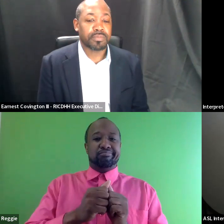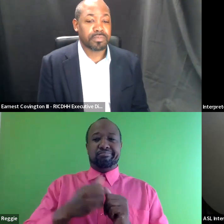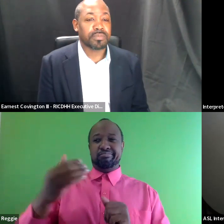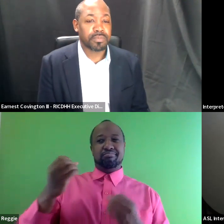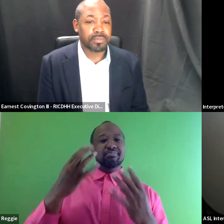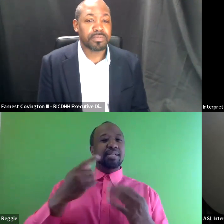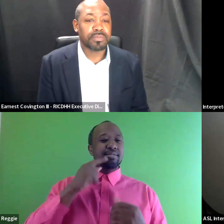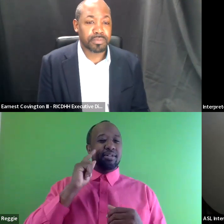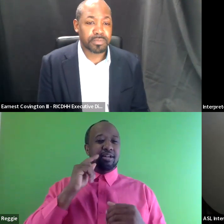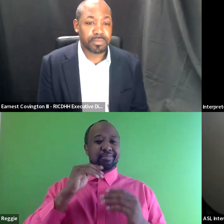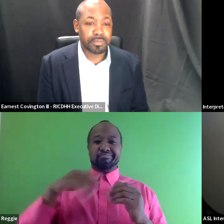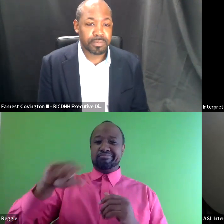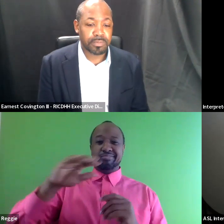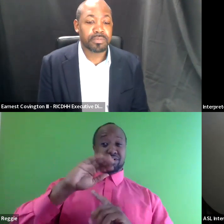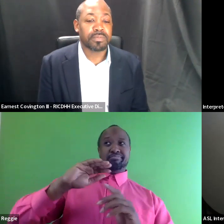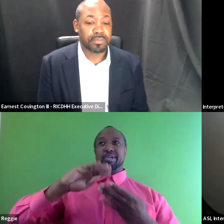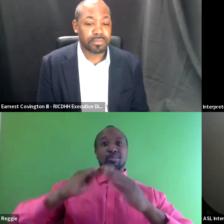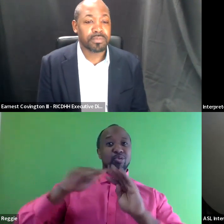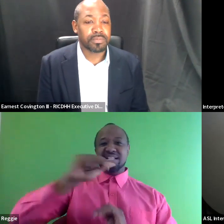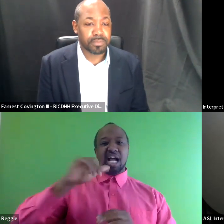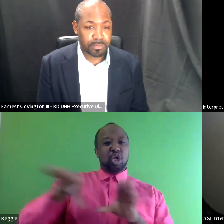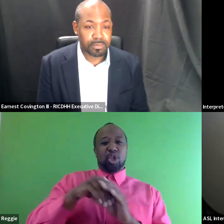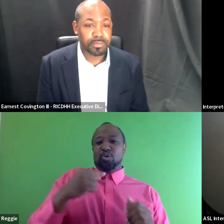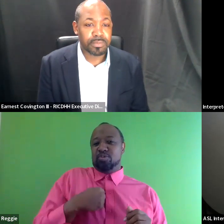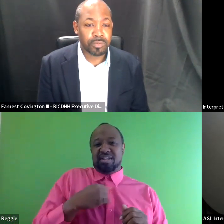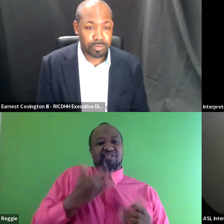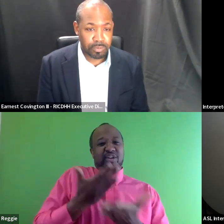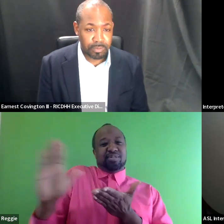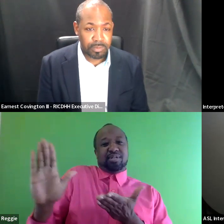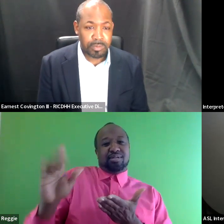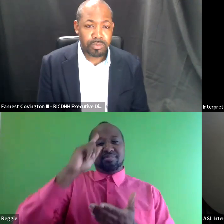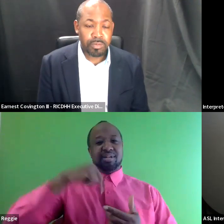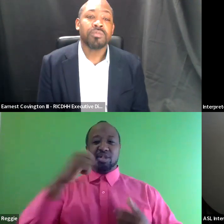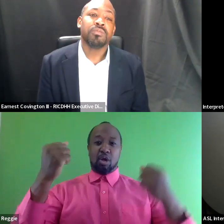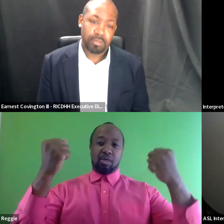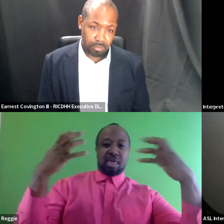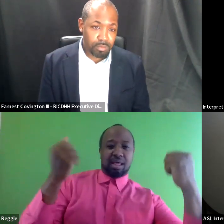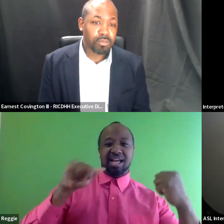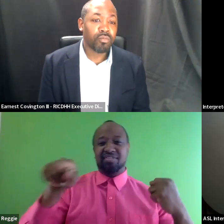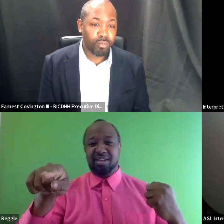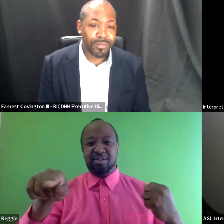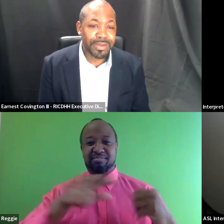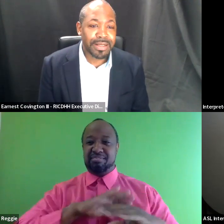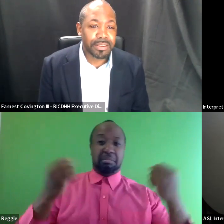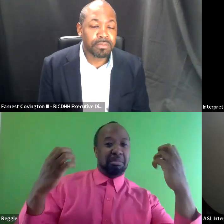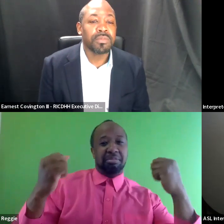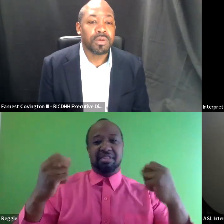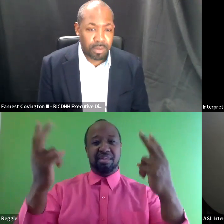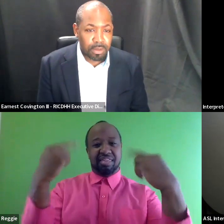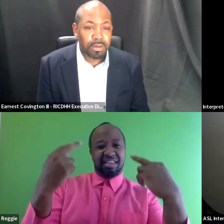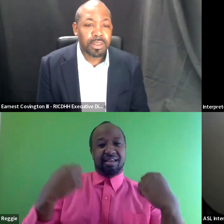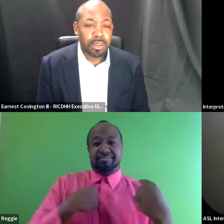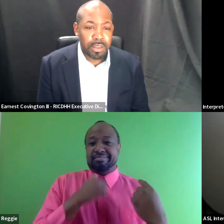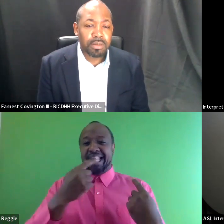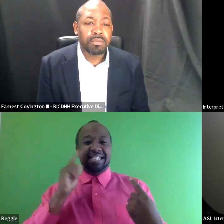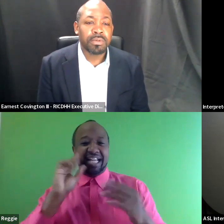be for me, I don't know, to start with thinking about the deaf community, not including me. I didn't sign